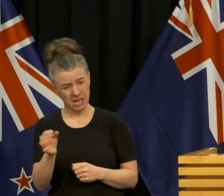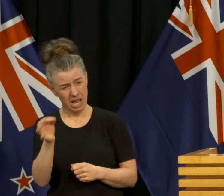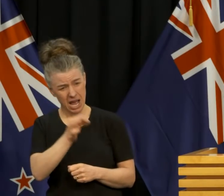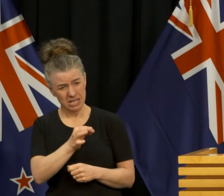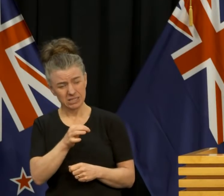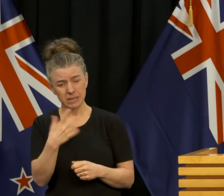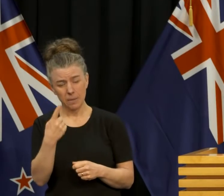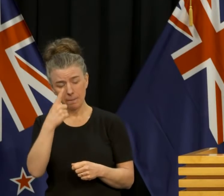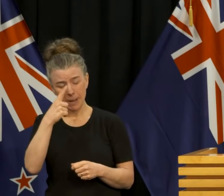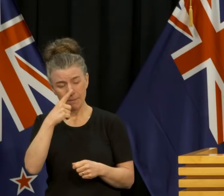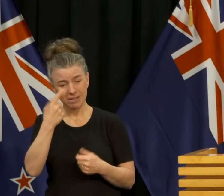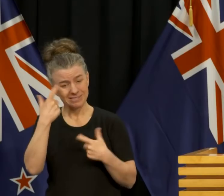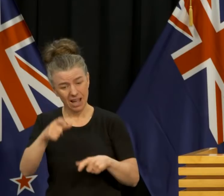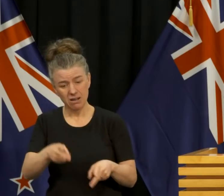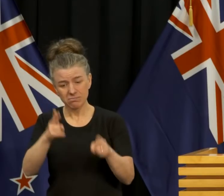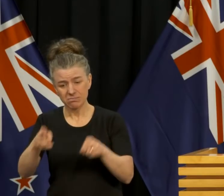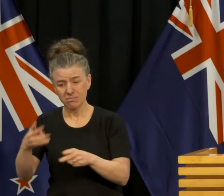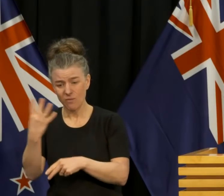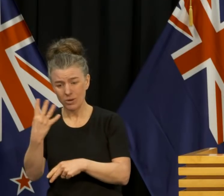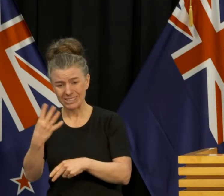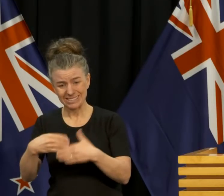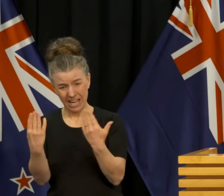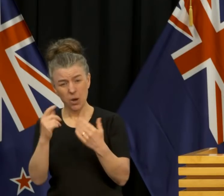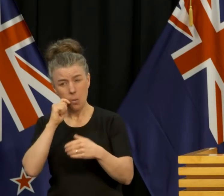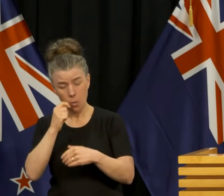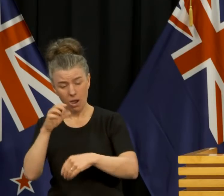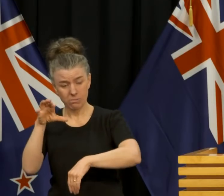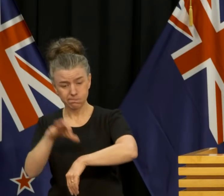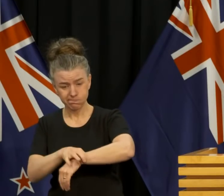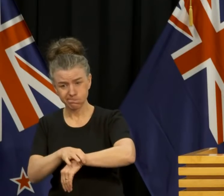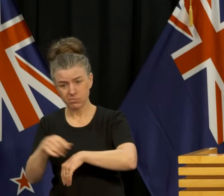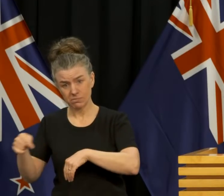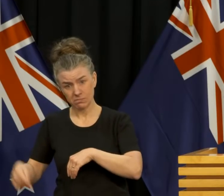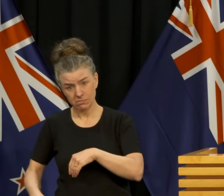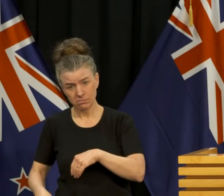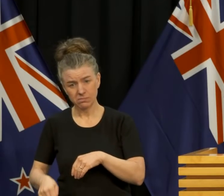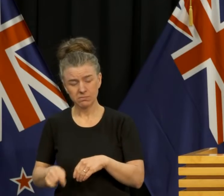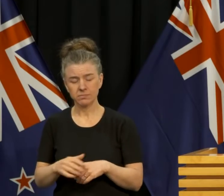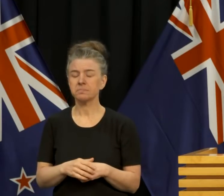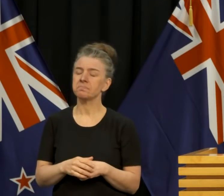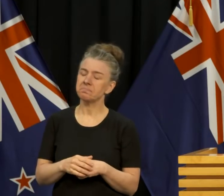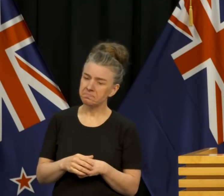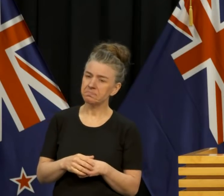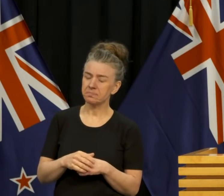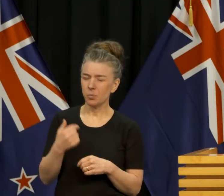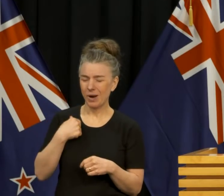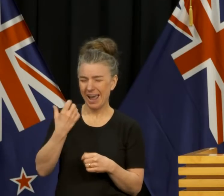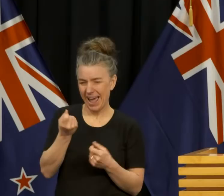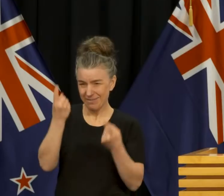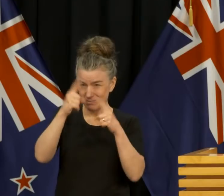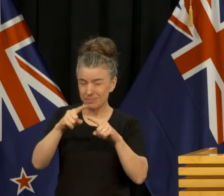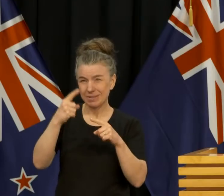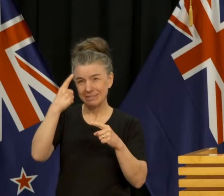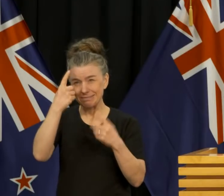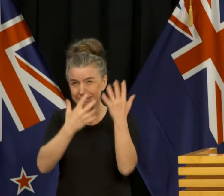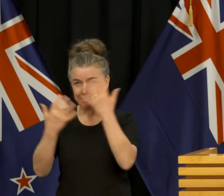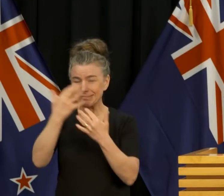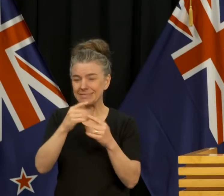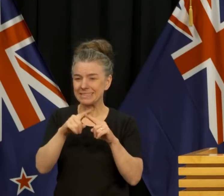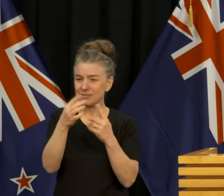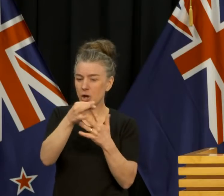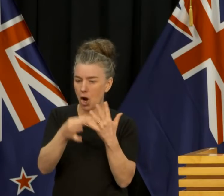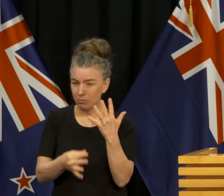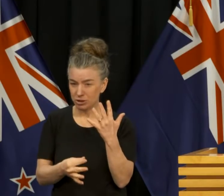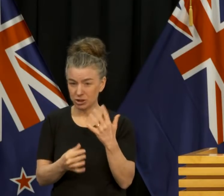for people in MIQ facilities? Look, future arrangements around that, we're considering a whole variety of different options.